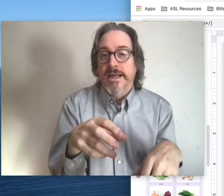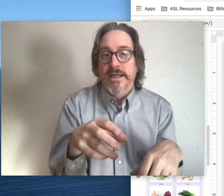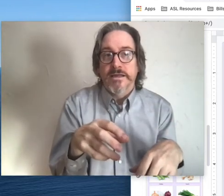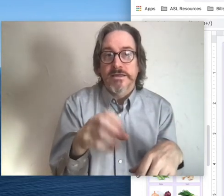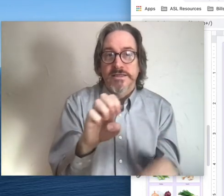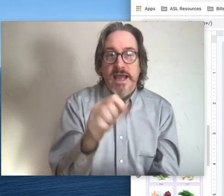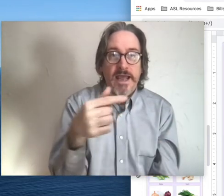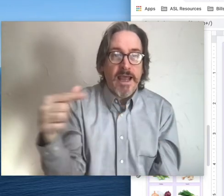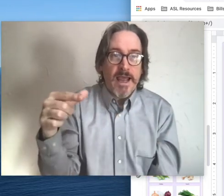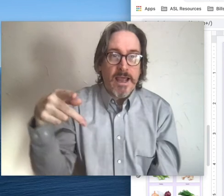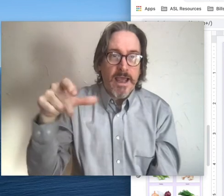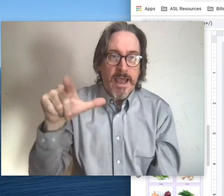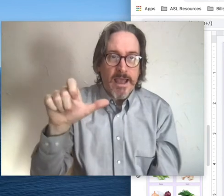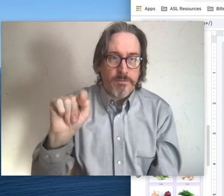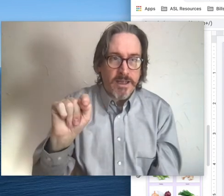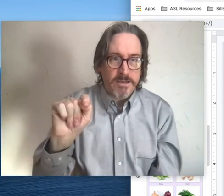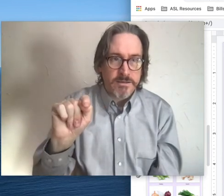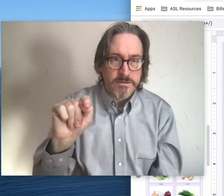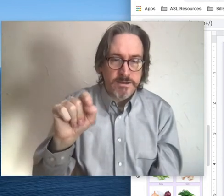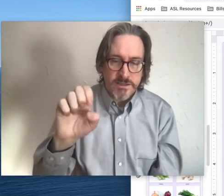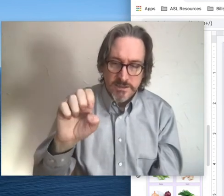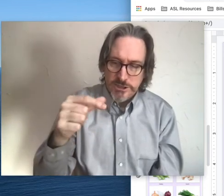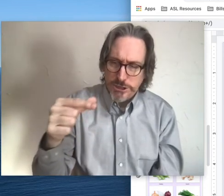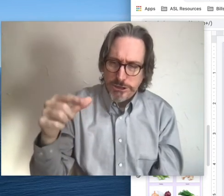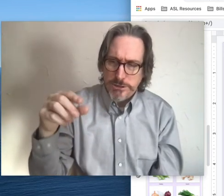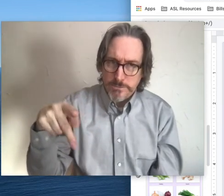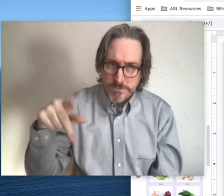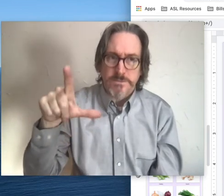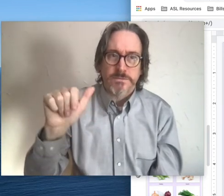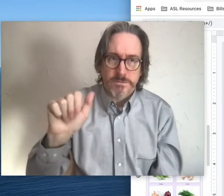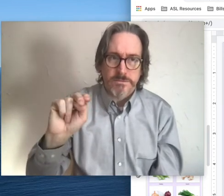It is eggplant.